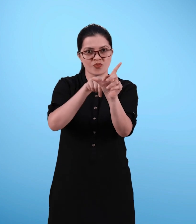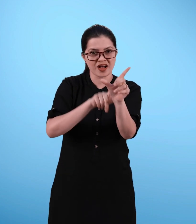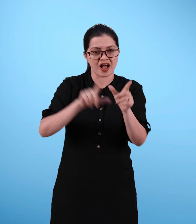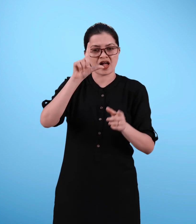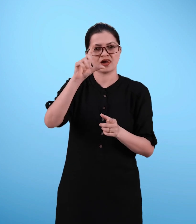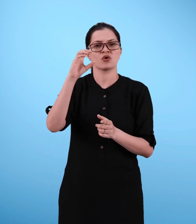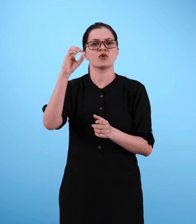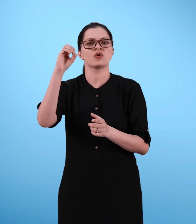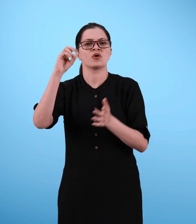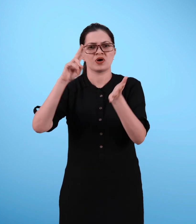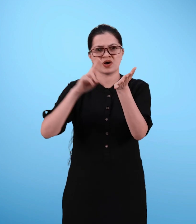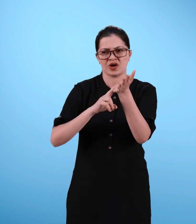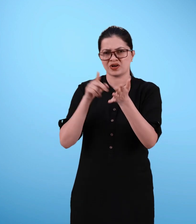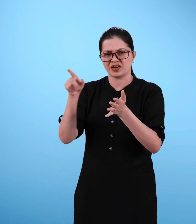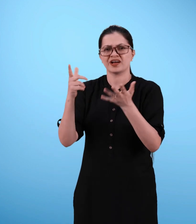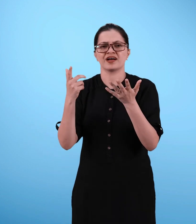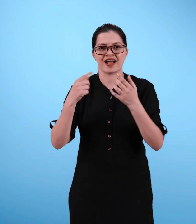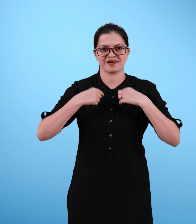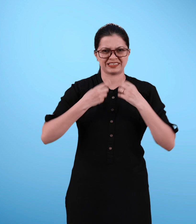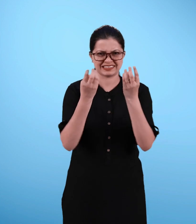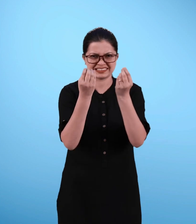polyester, nylon, and acrylic.